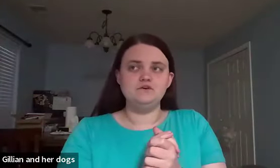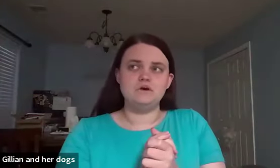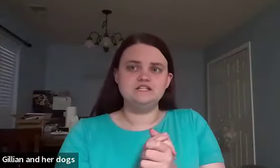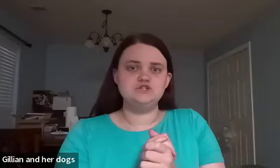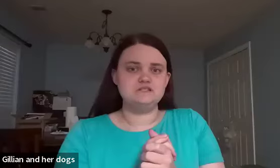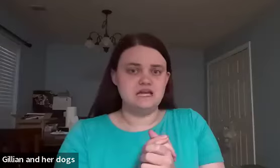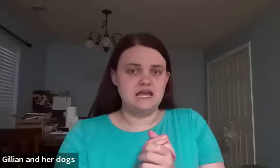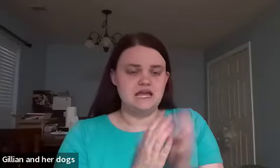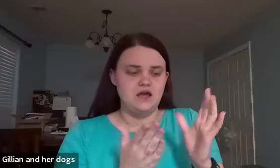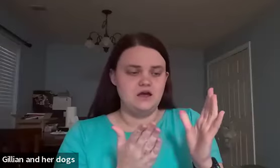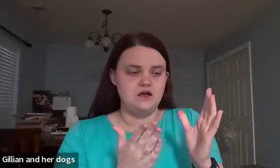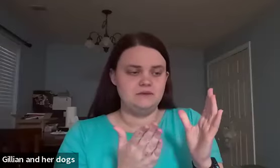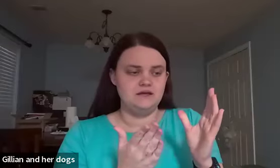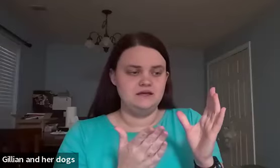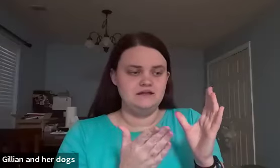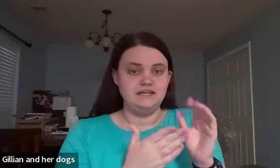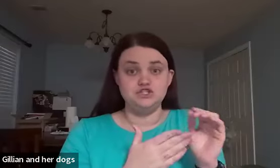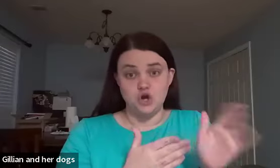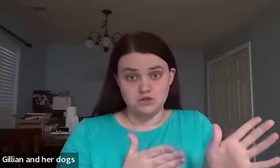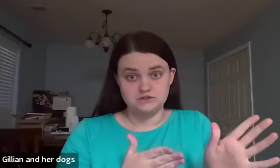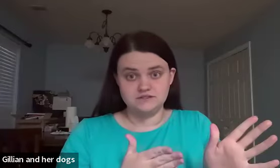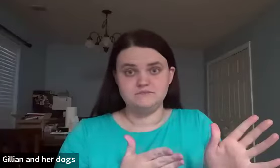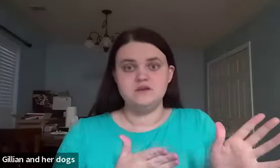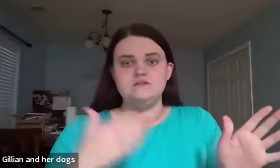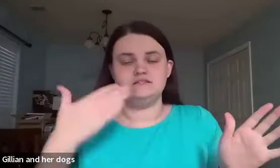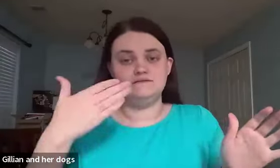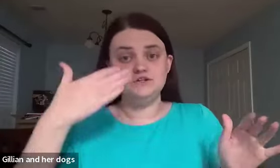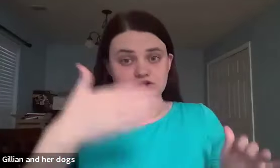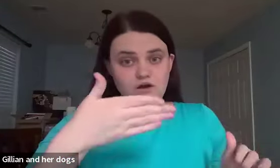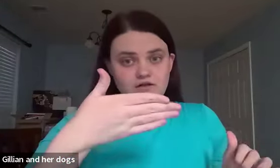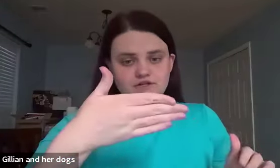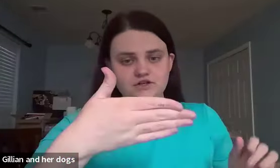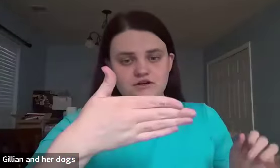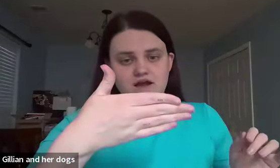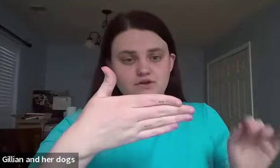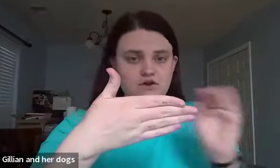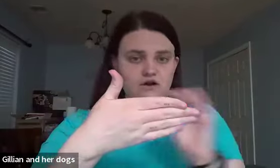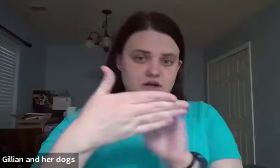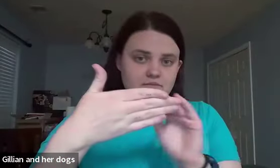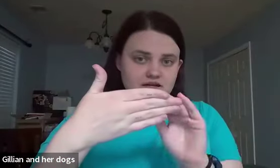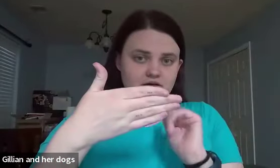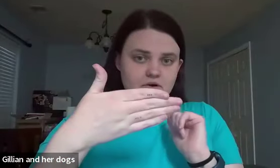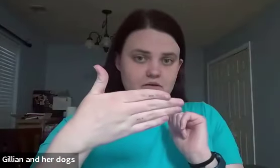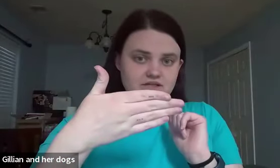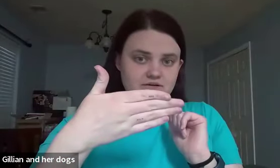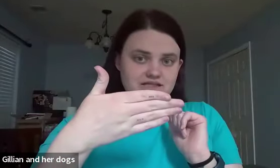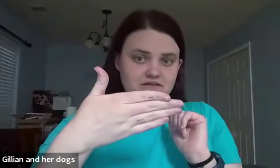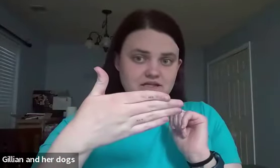If you wanted to say like dollars, the sign for dollars, you're going to have your non-dominant palm sideways like